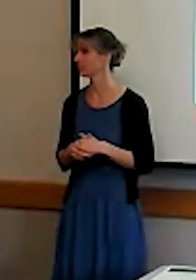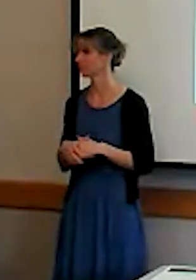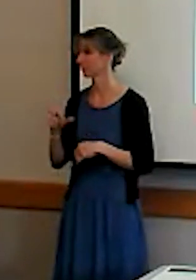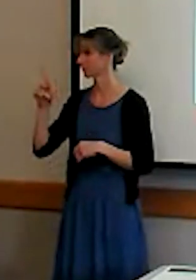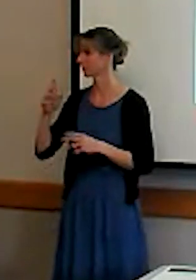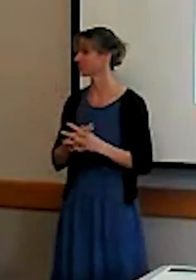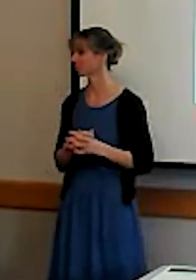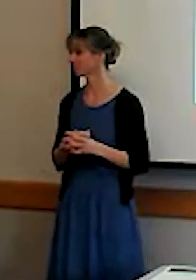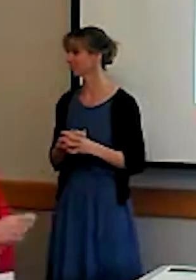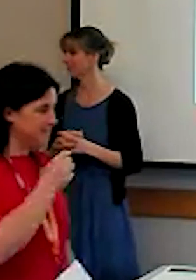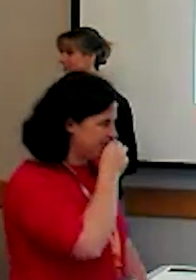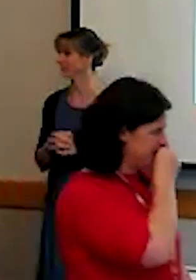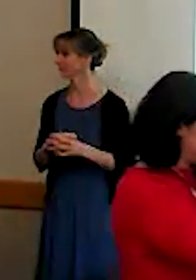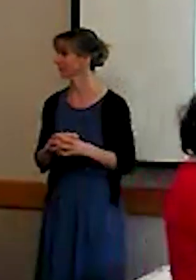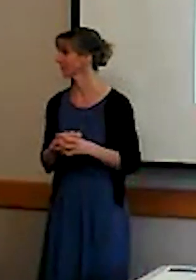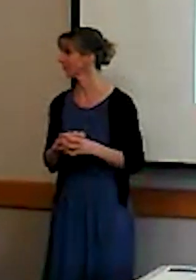Okay.